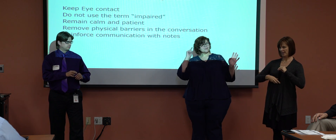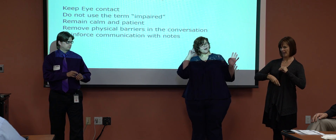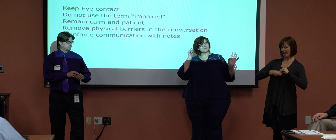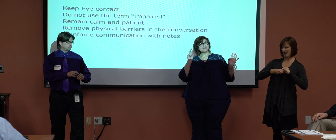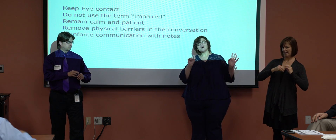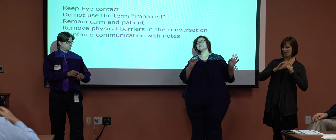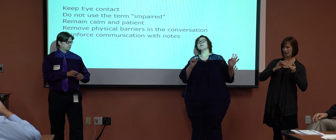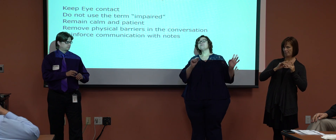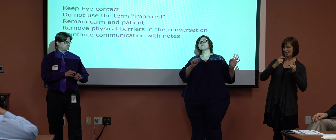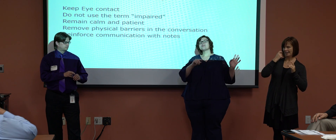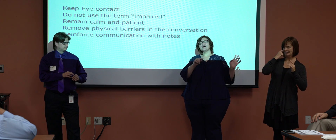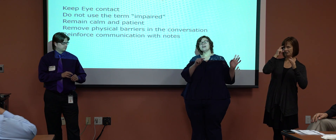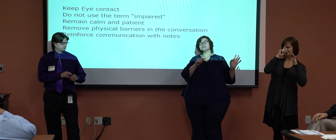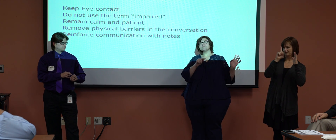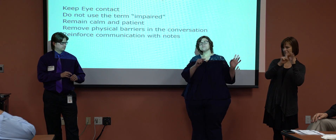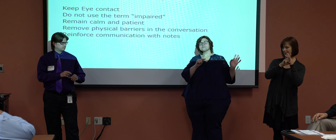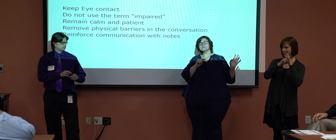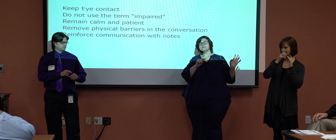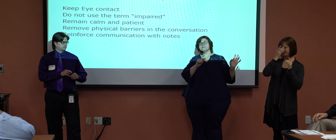that just popped up also.